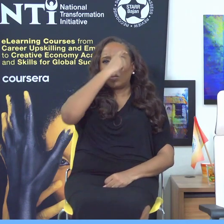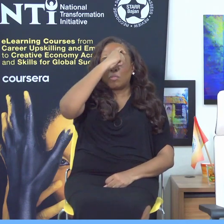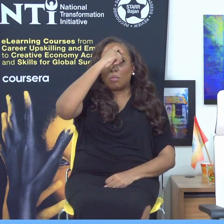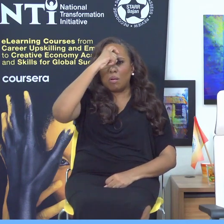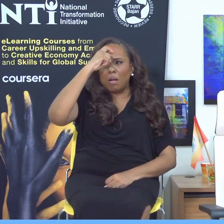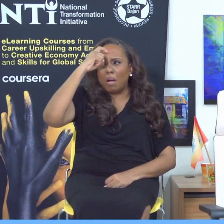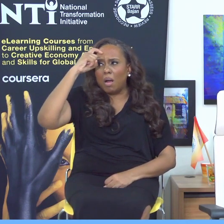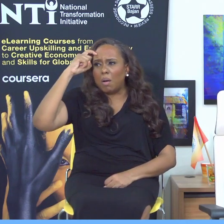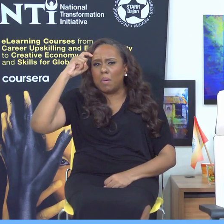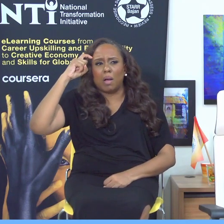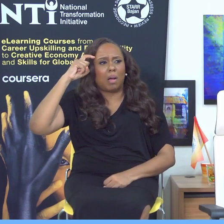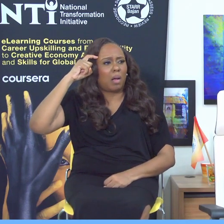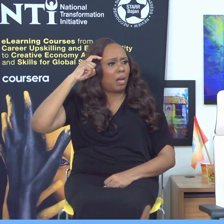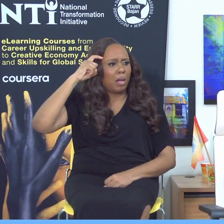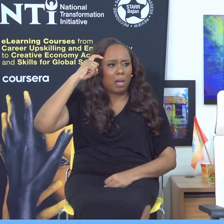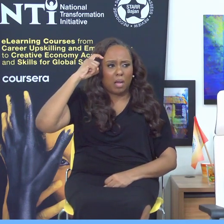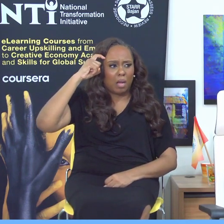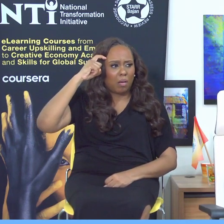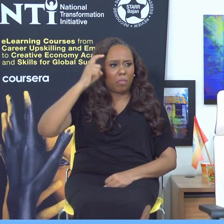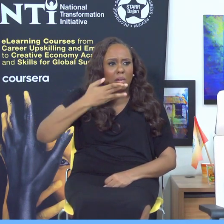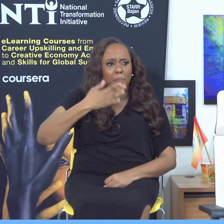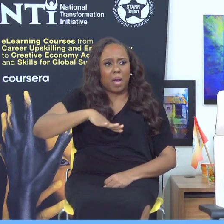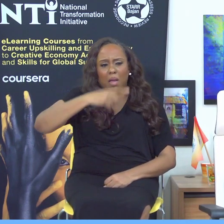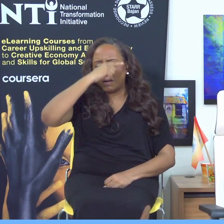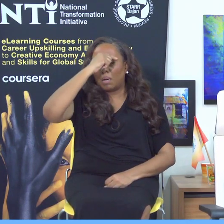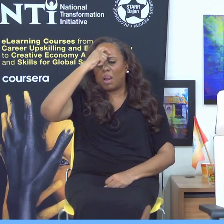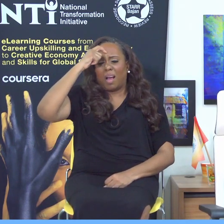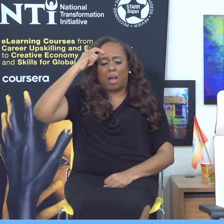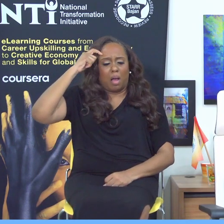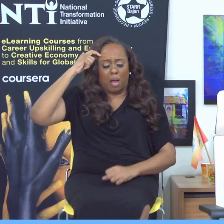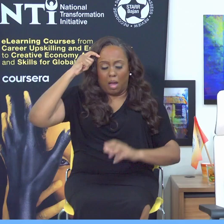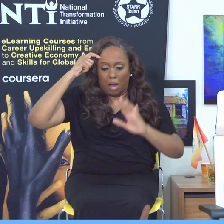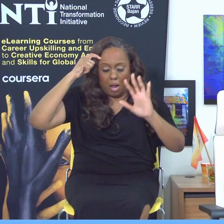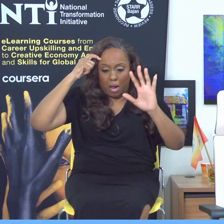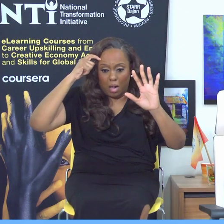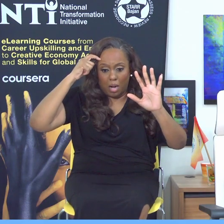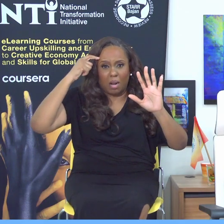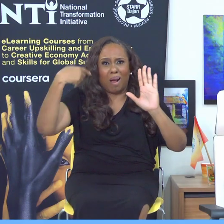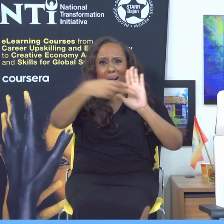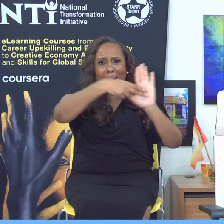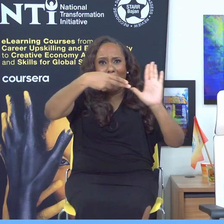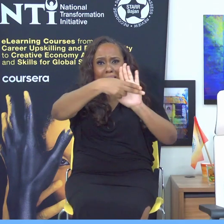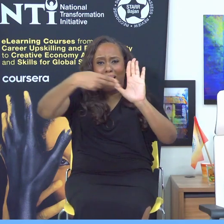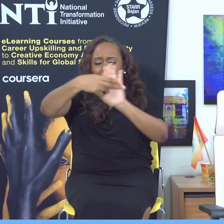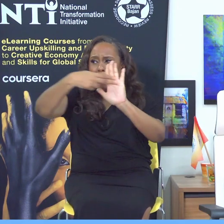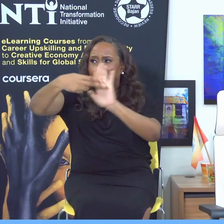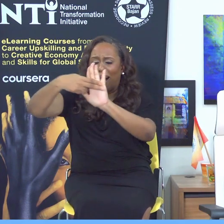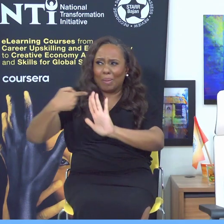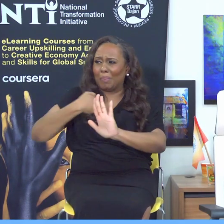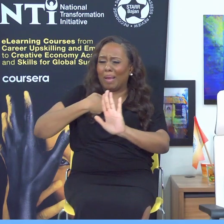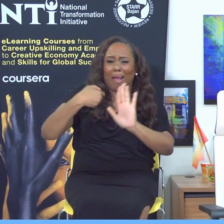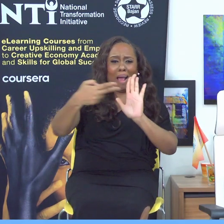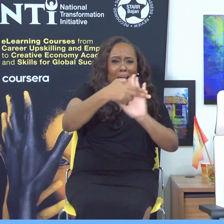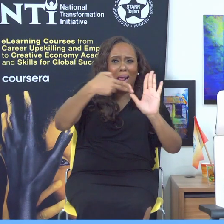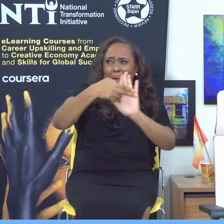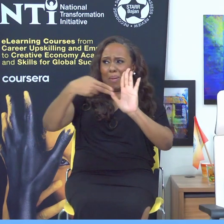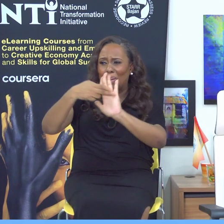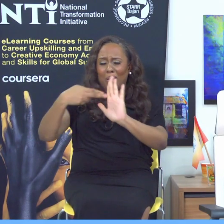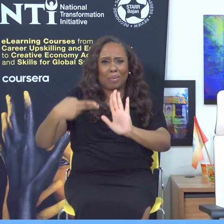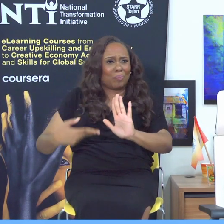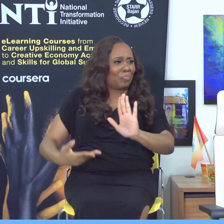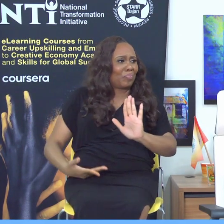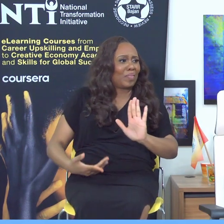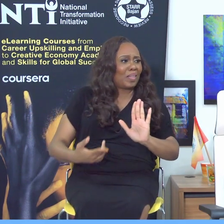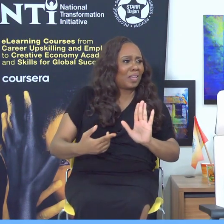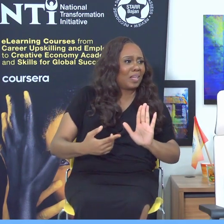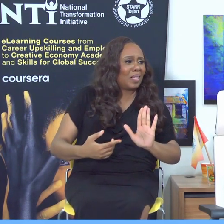me. You understand? Because she was actually using labeling still. She was saying things like, oh,